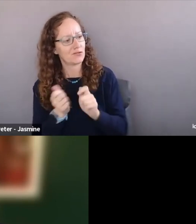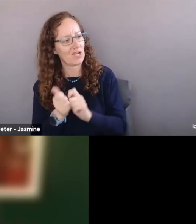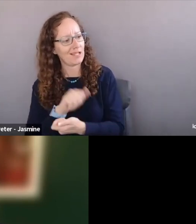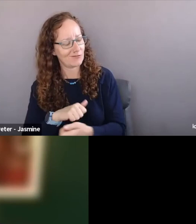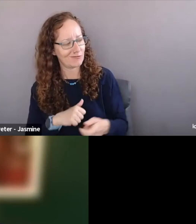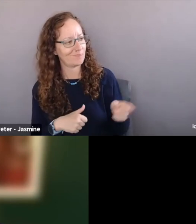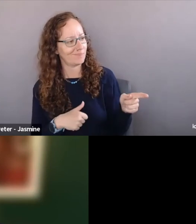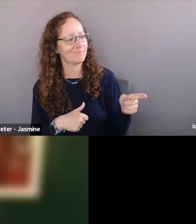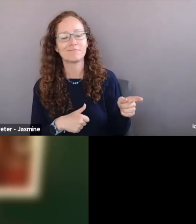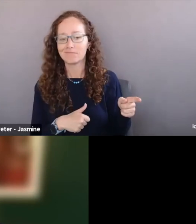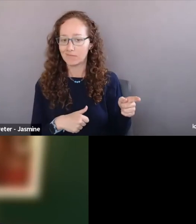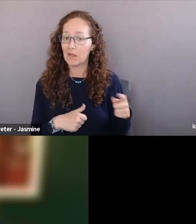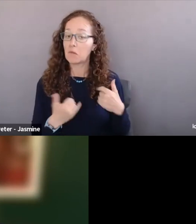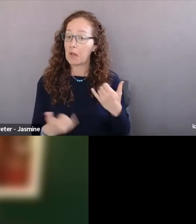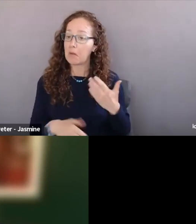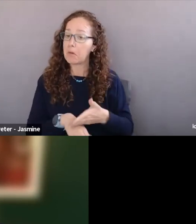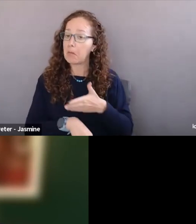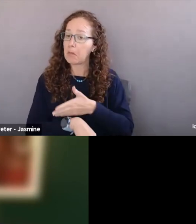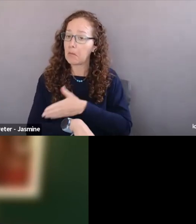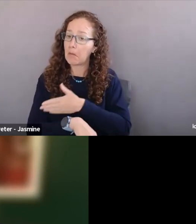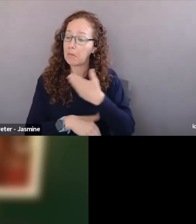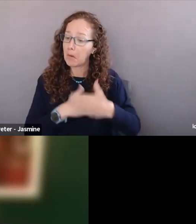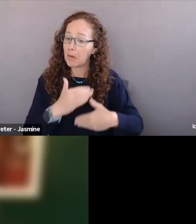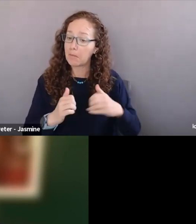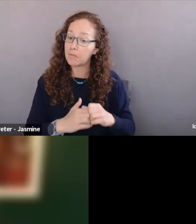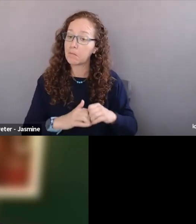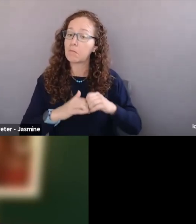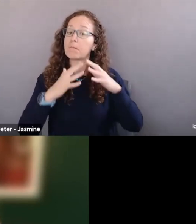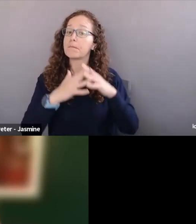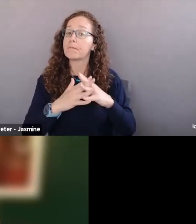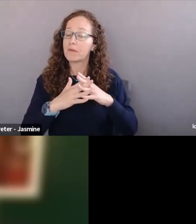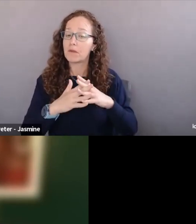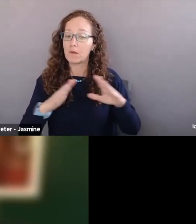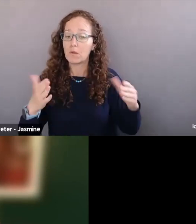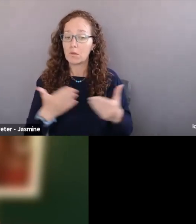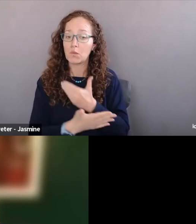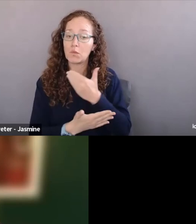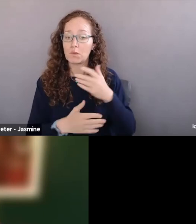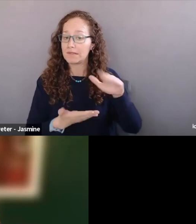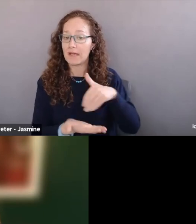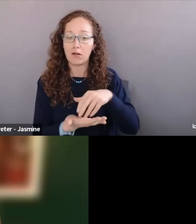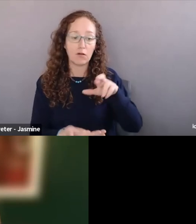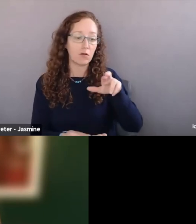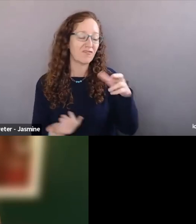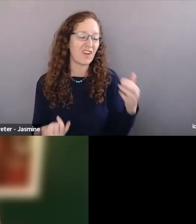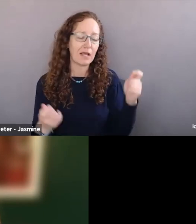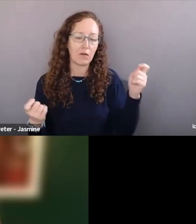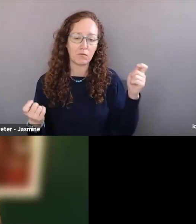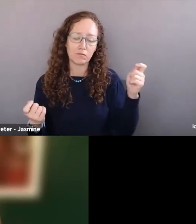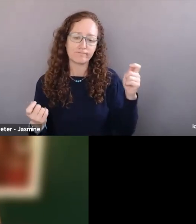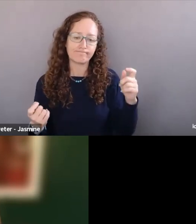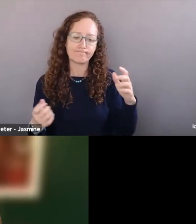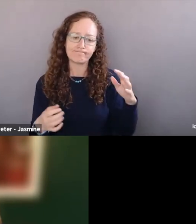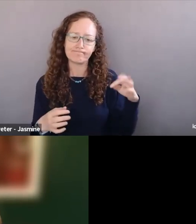We're making progress. We're opening up a whole center. Ramadan right now, we're responding